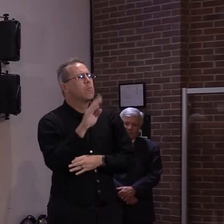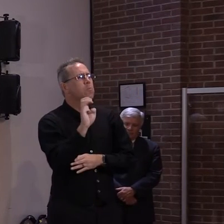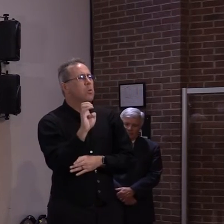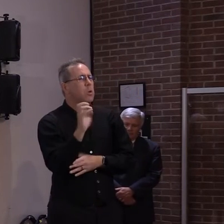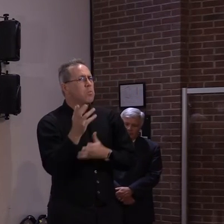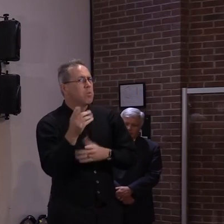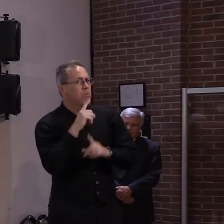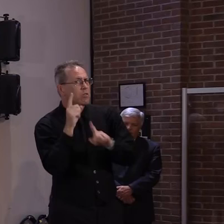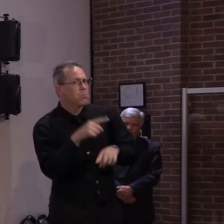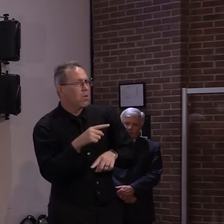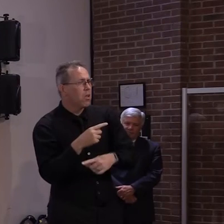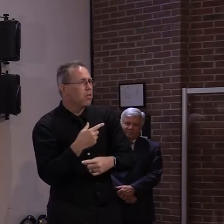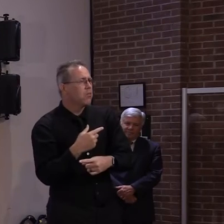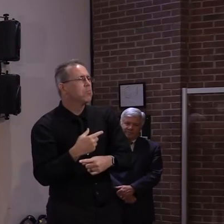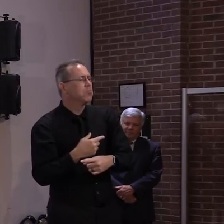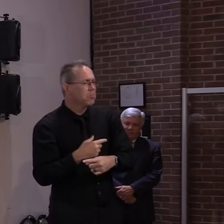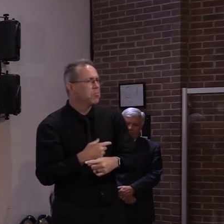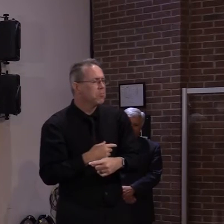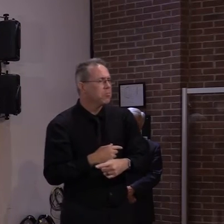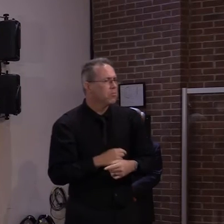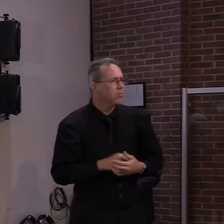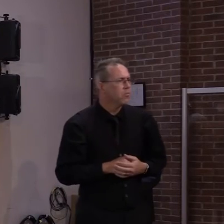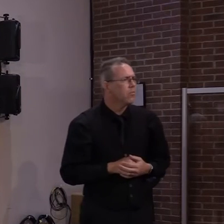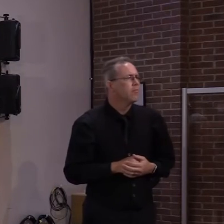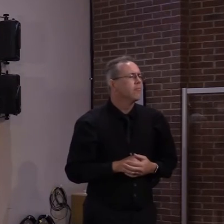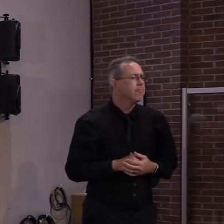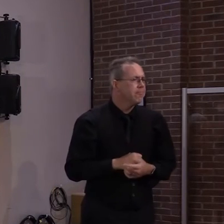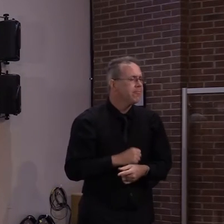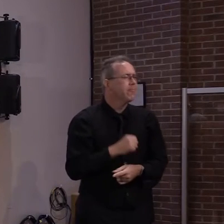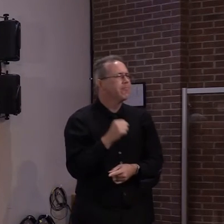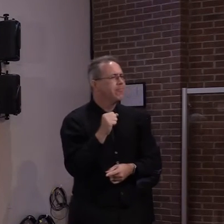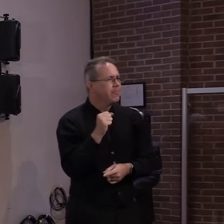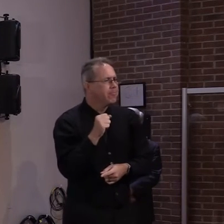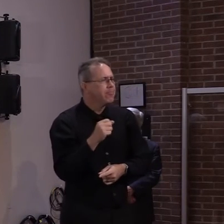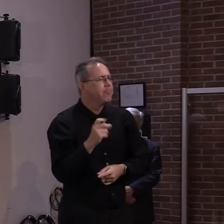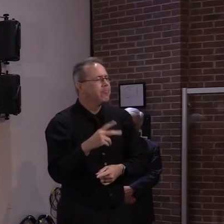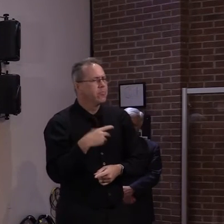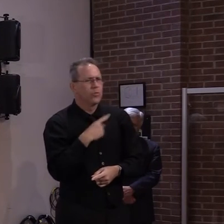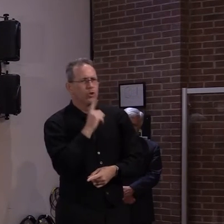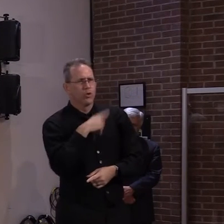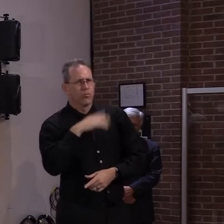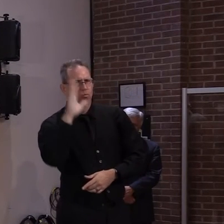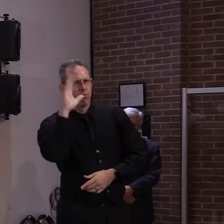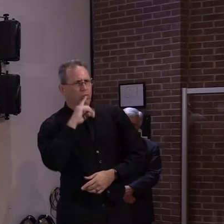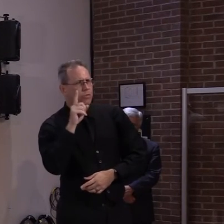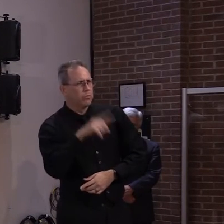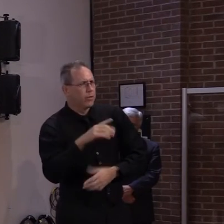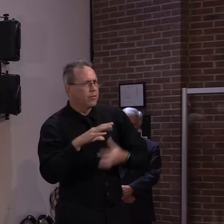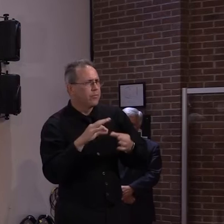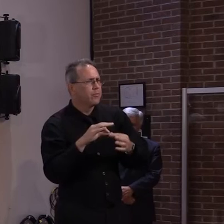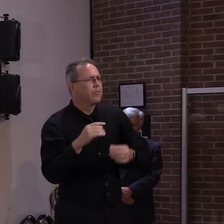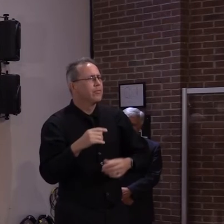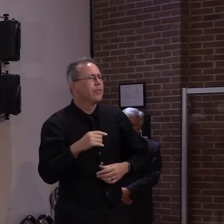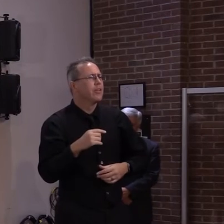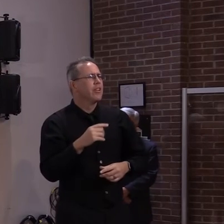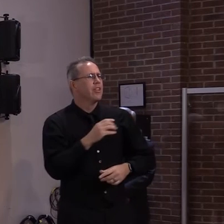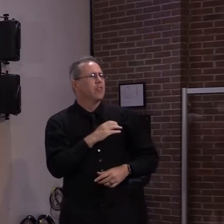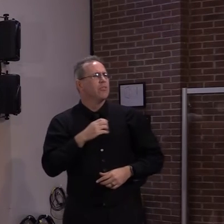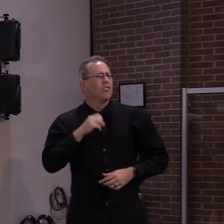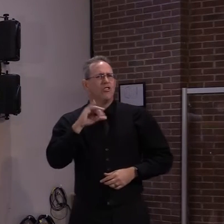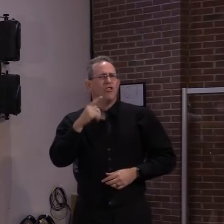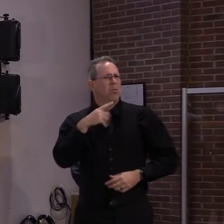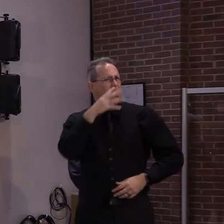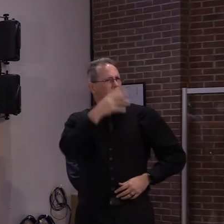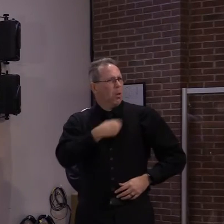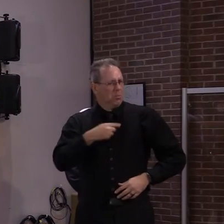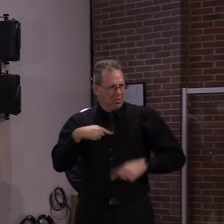Okay. Thanks, Governor. Thanks for the question. Last couple weeks, I felt a little neglected. I appreciate being called on. I was